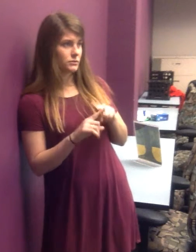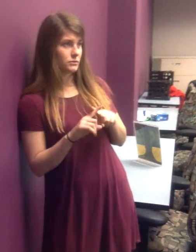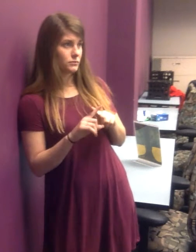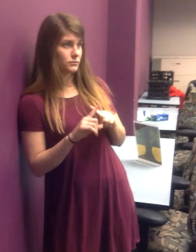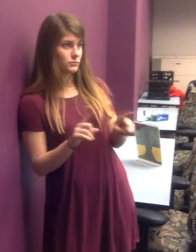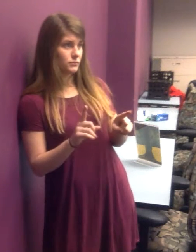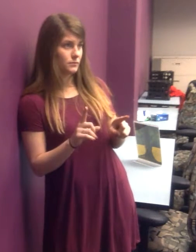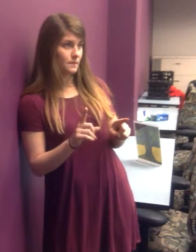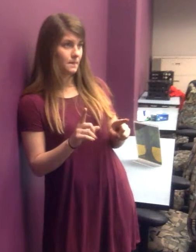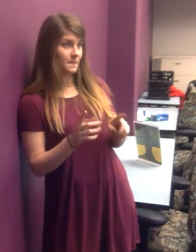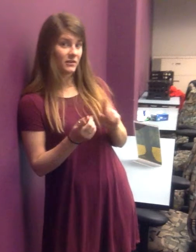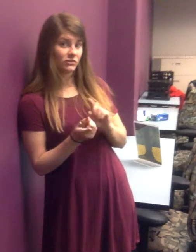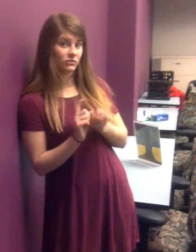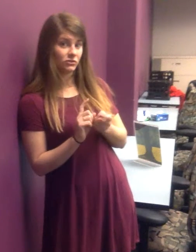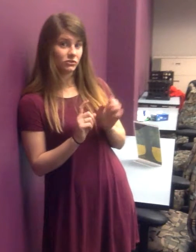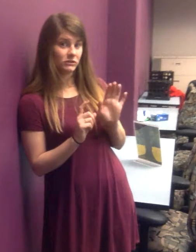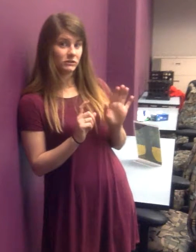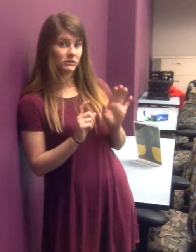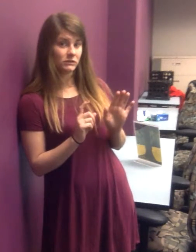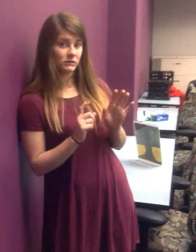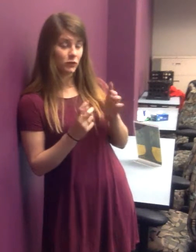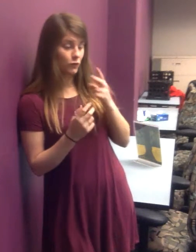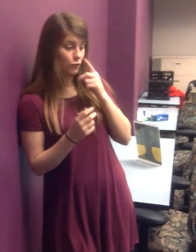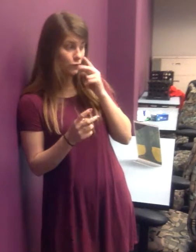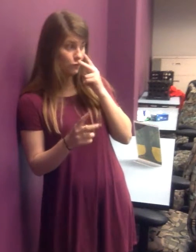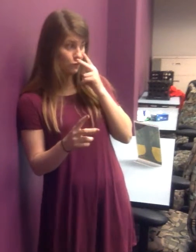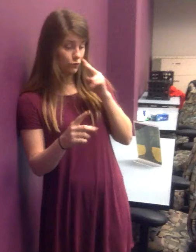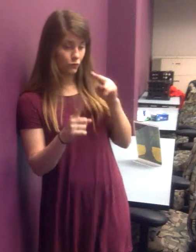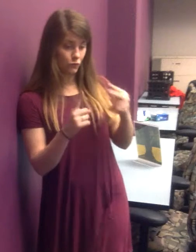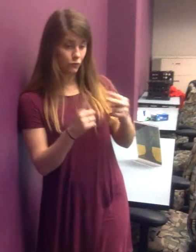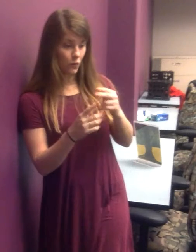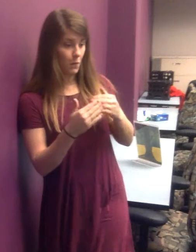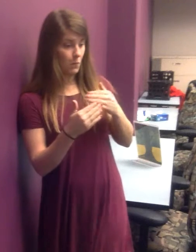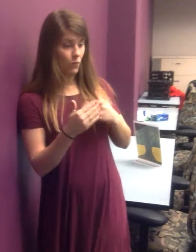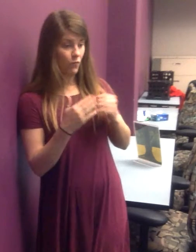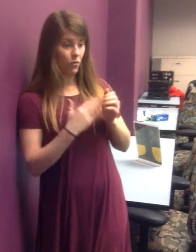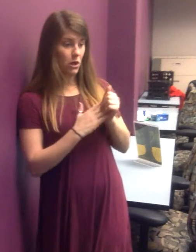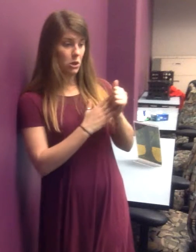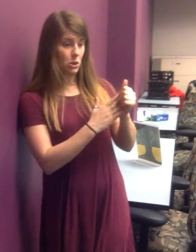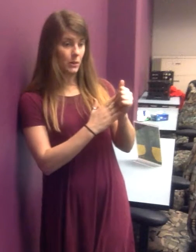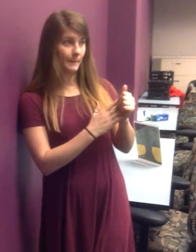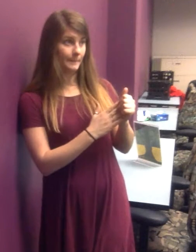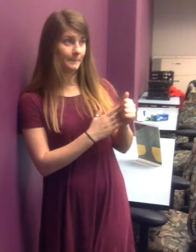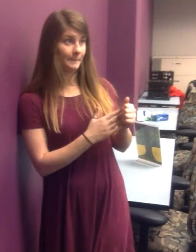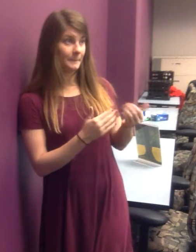this leadership. Fred Upton was, you know, has long been a moderate who's worked on these issues, who's reached across the aisle on these